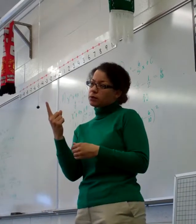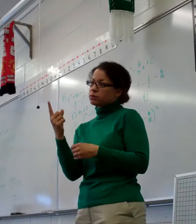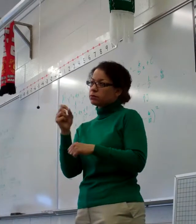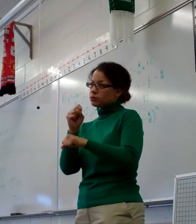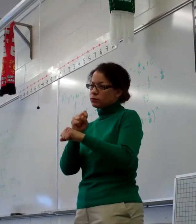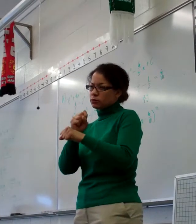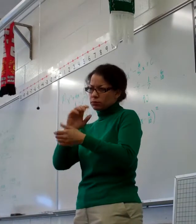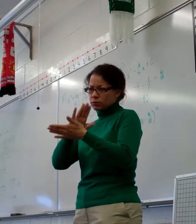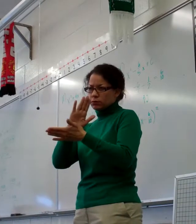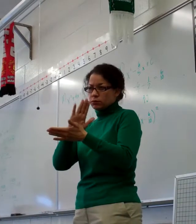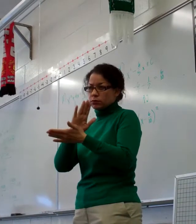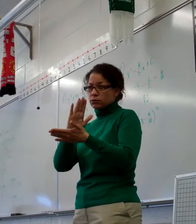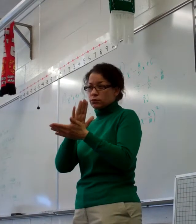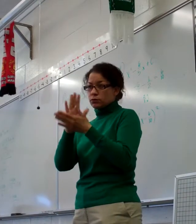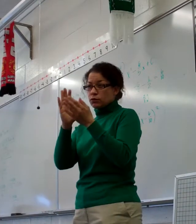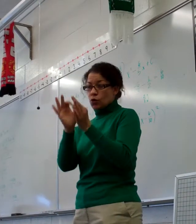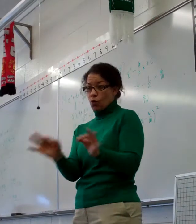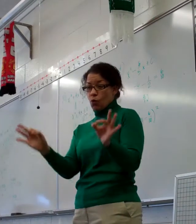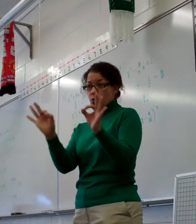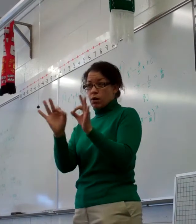will be worth 20 points because these are a lot of work.